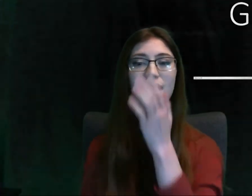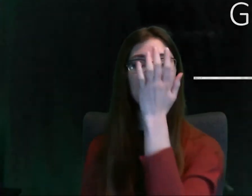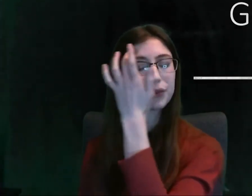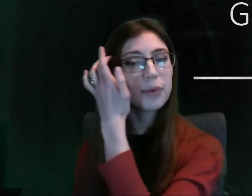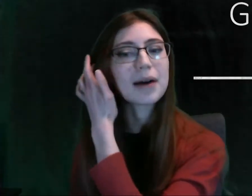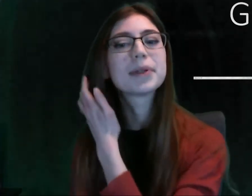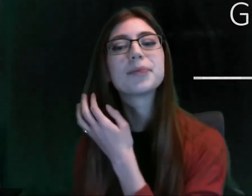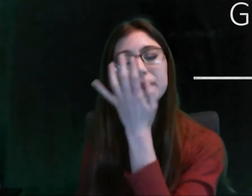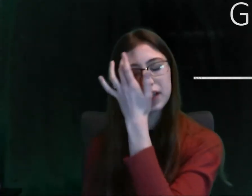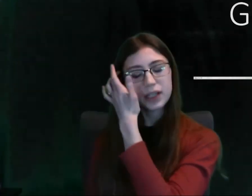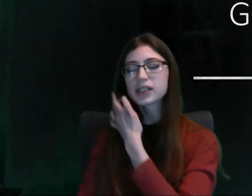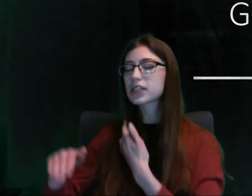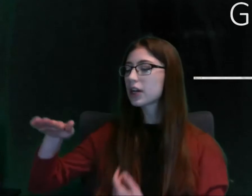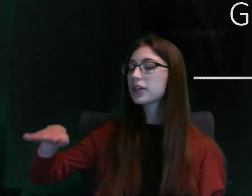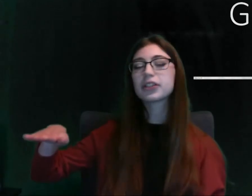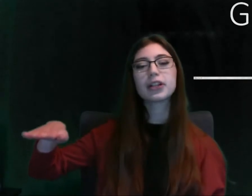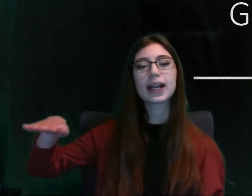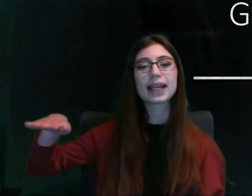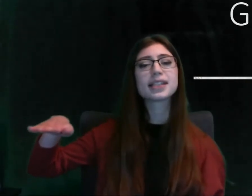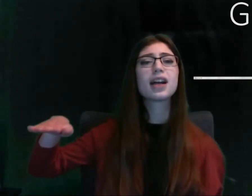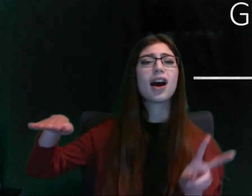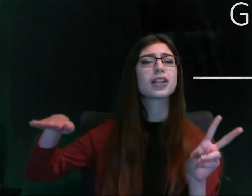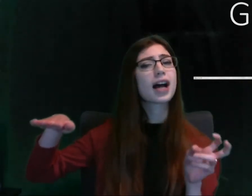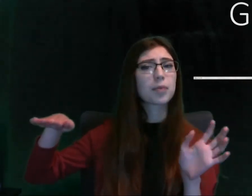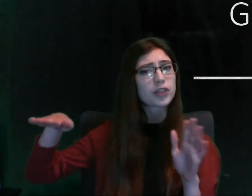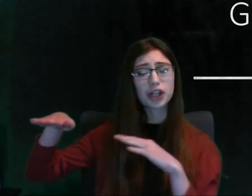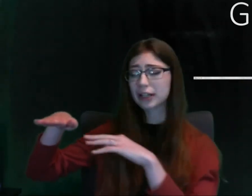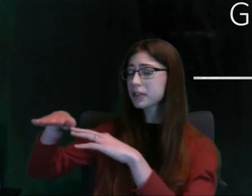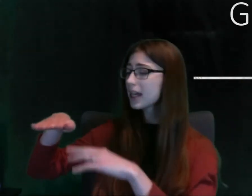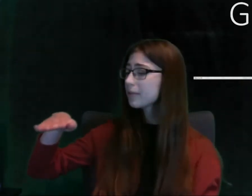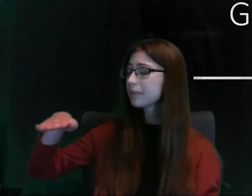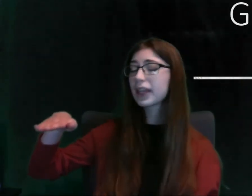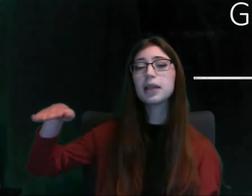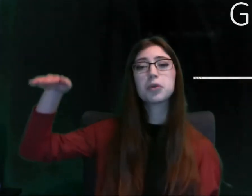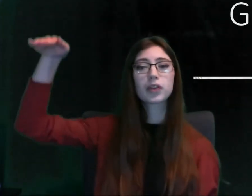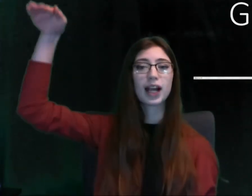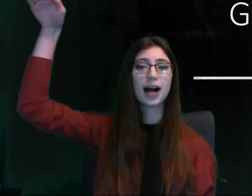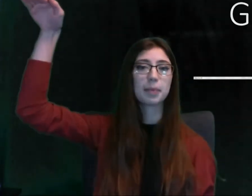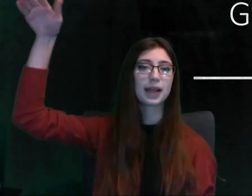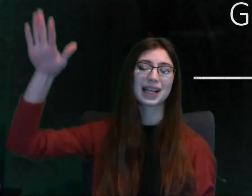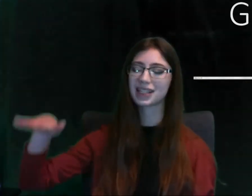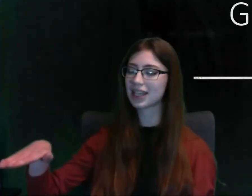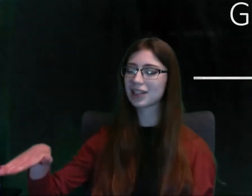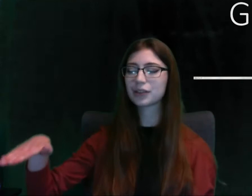Grow up. You're going to start your hand on top of a child's head and move it up as they grow